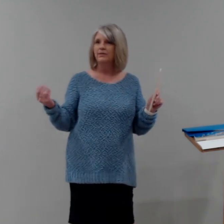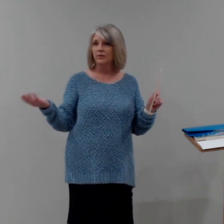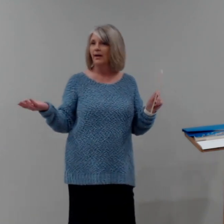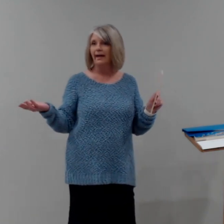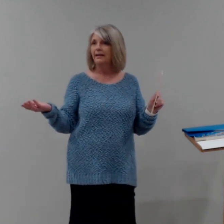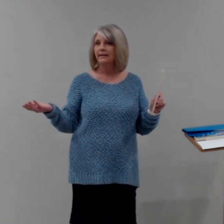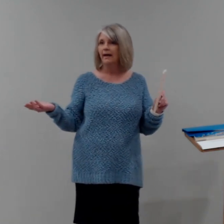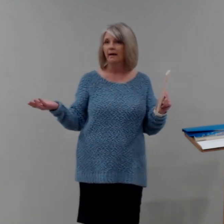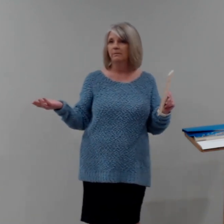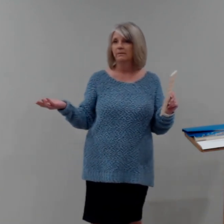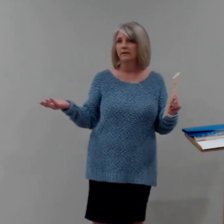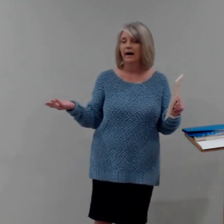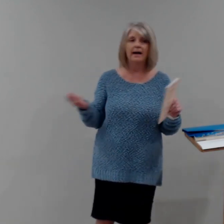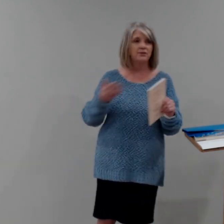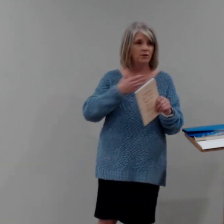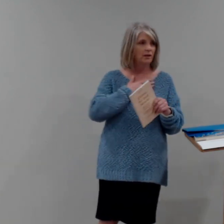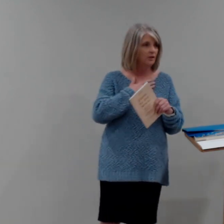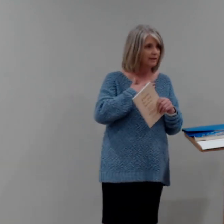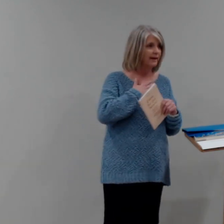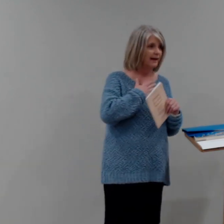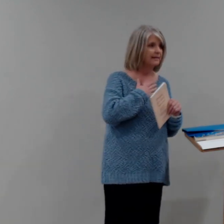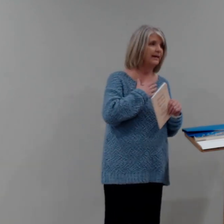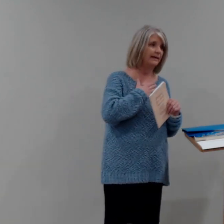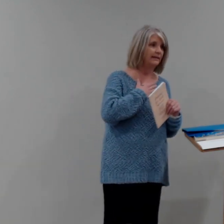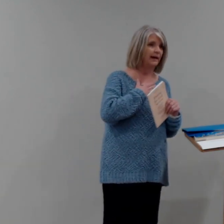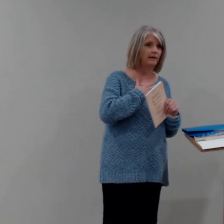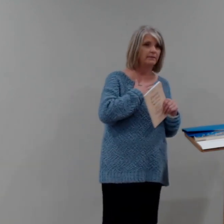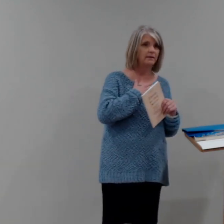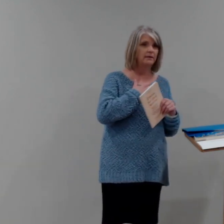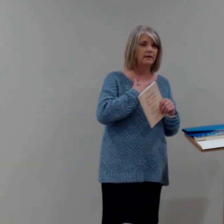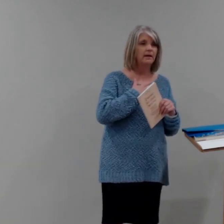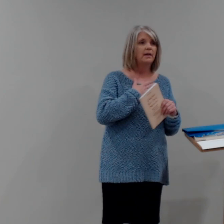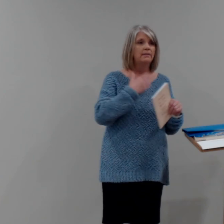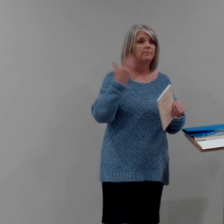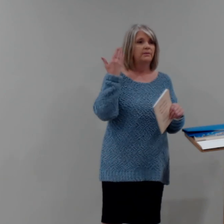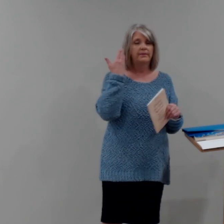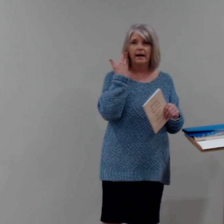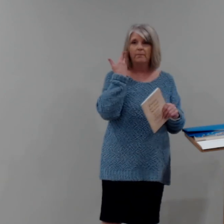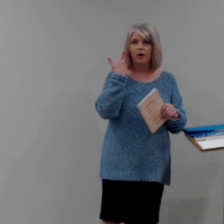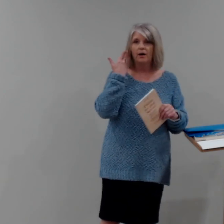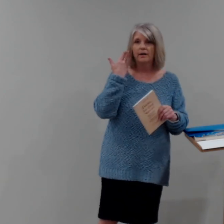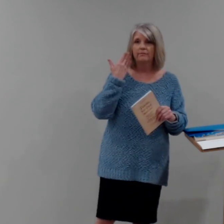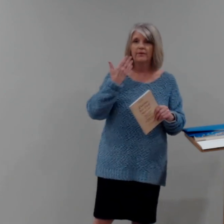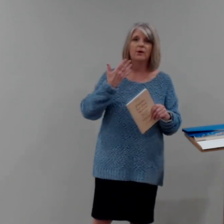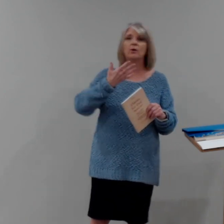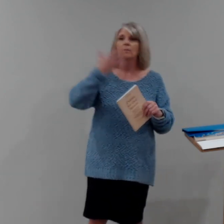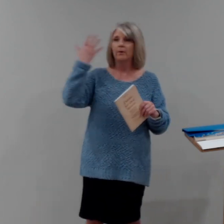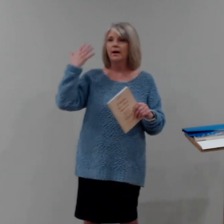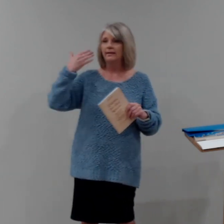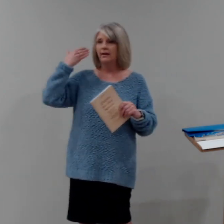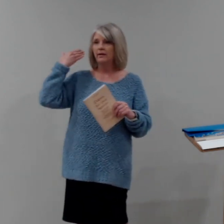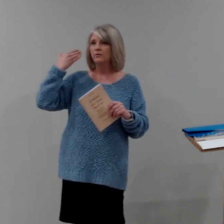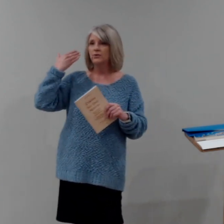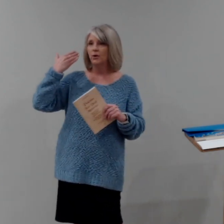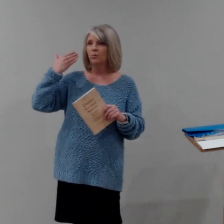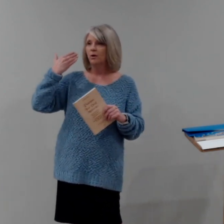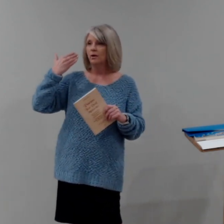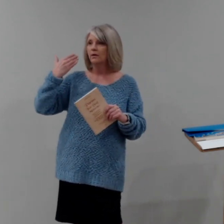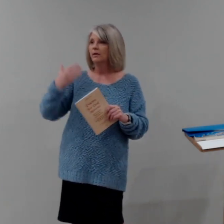not a handicap. I do not look at that as a handicap. That part of their body, their ears don't work.